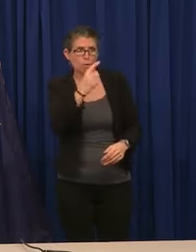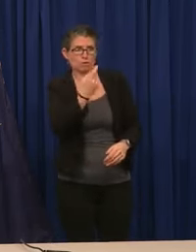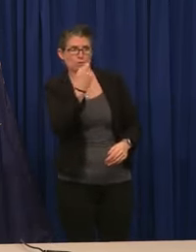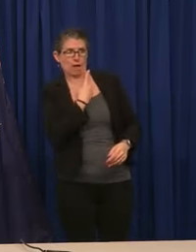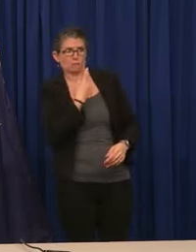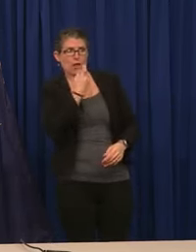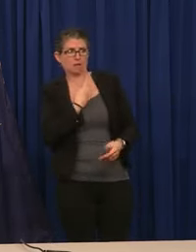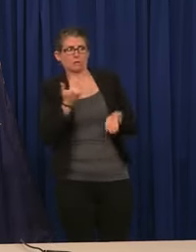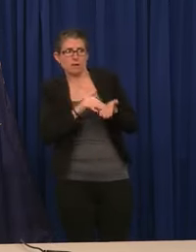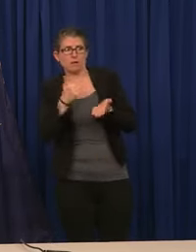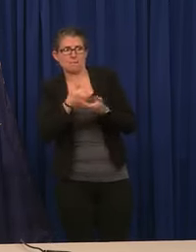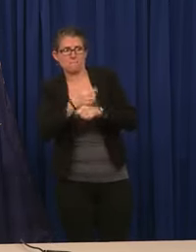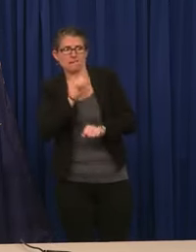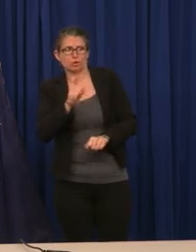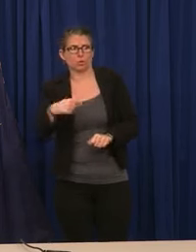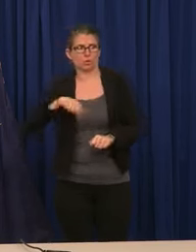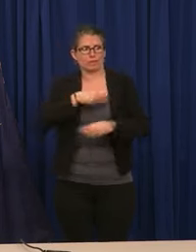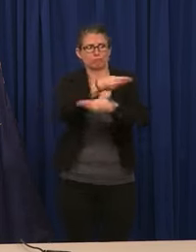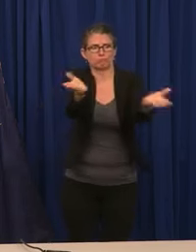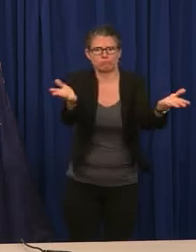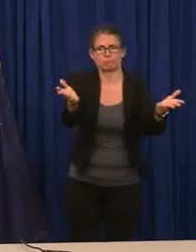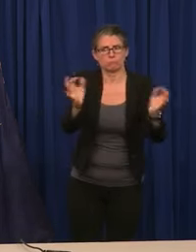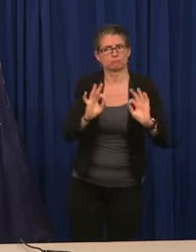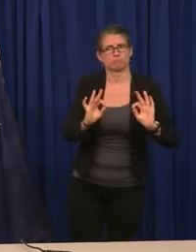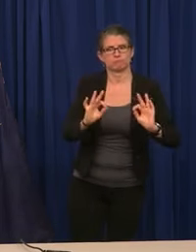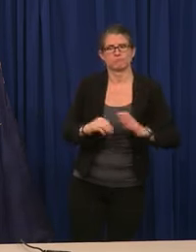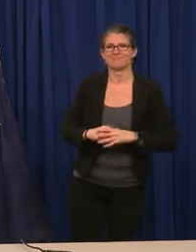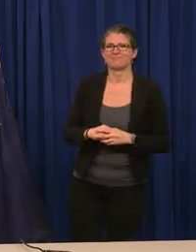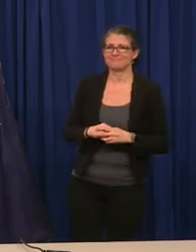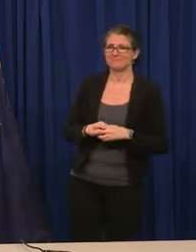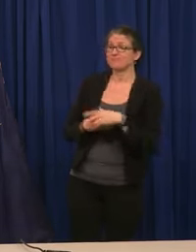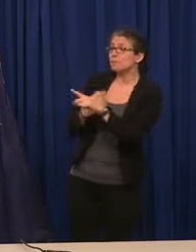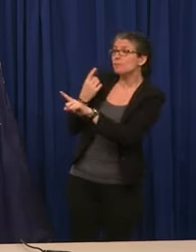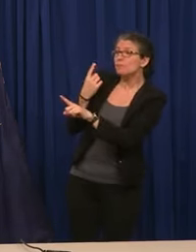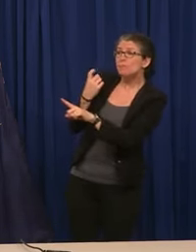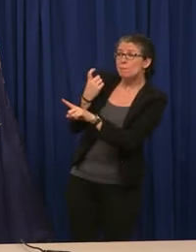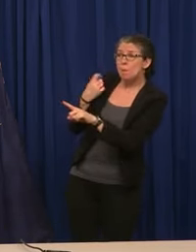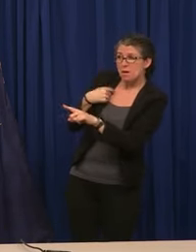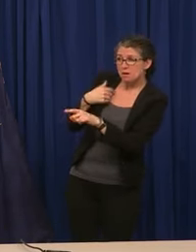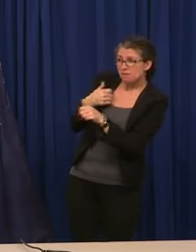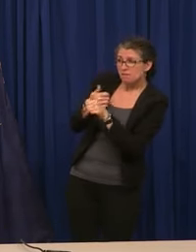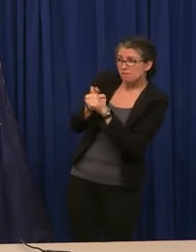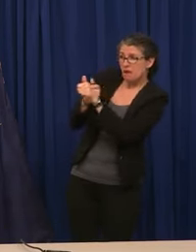continues. Okay, great. And just one quick follow-up question, if that's okay. Yeah, go ahead.